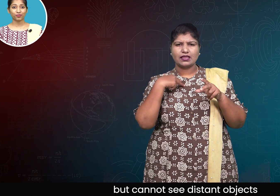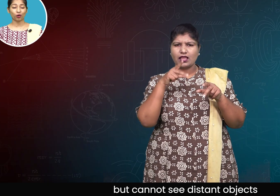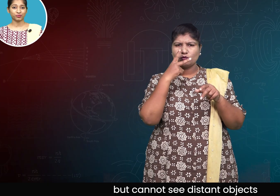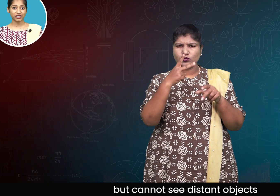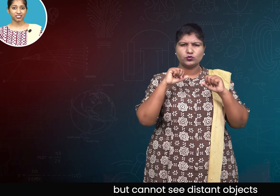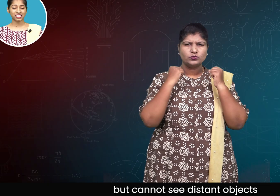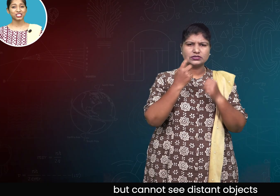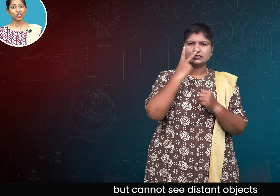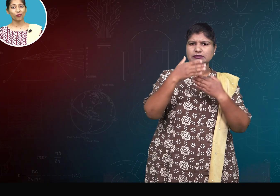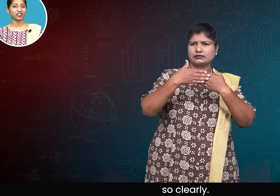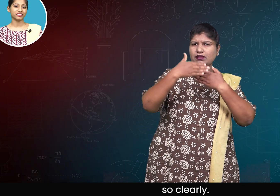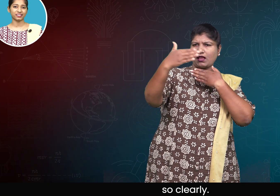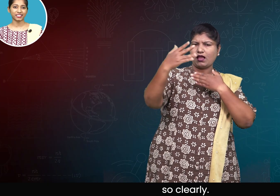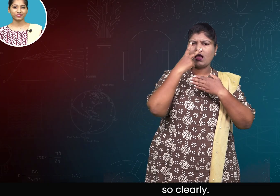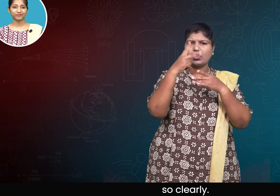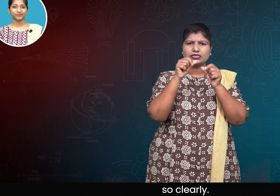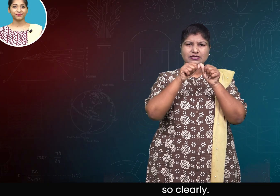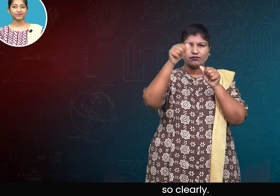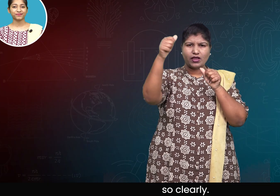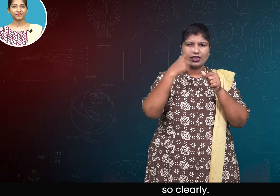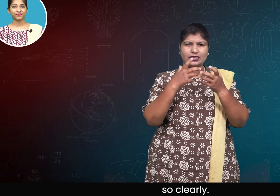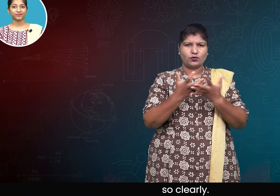distant objects so clearly.